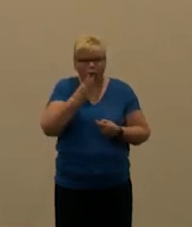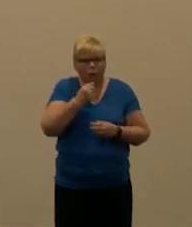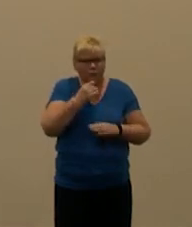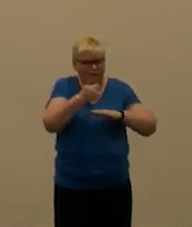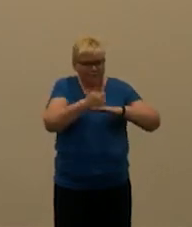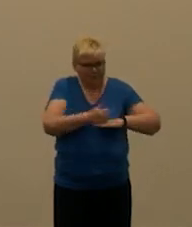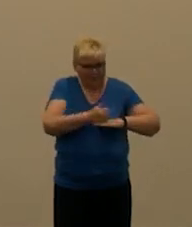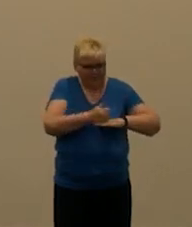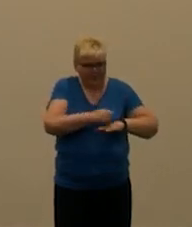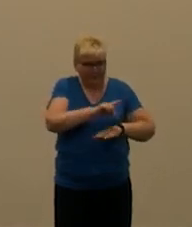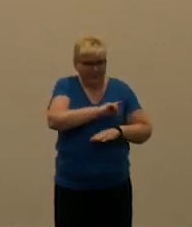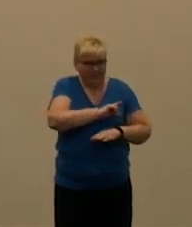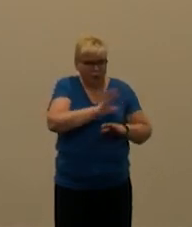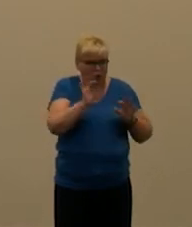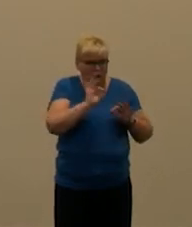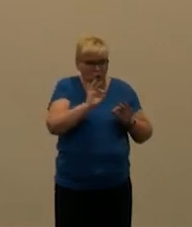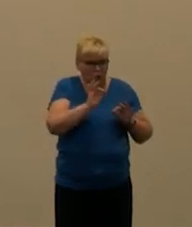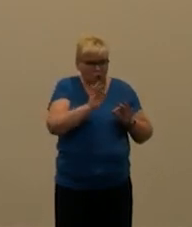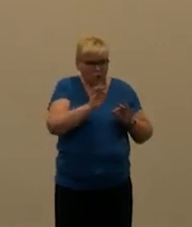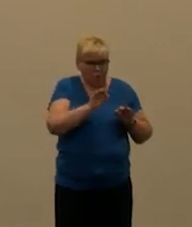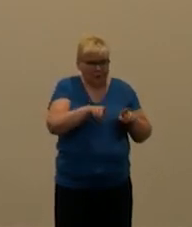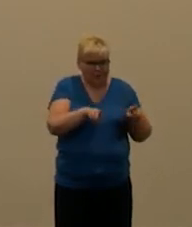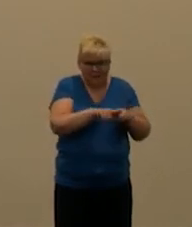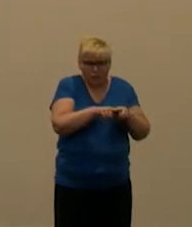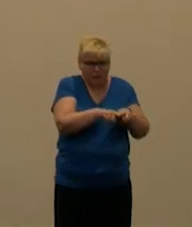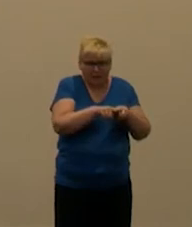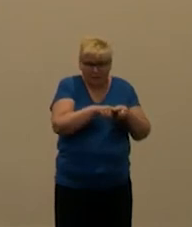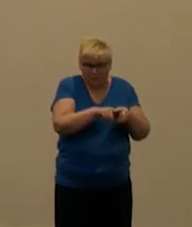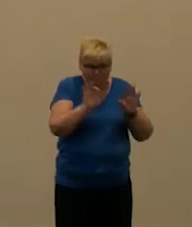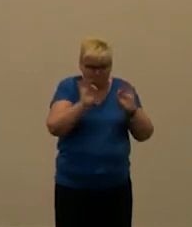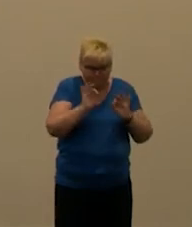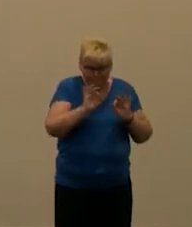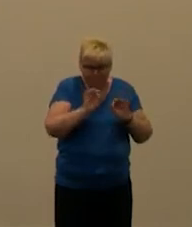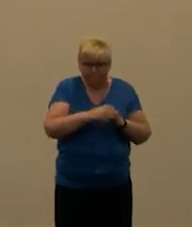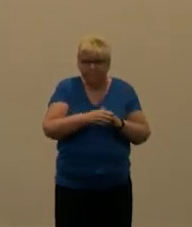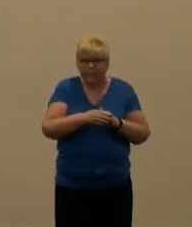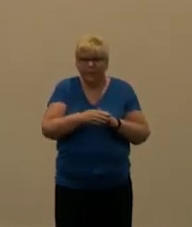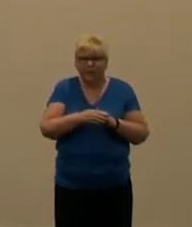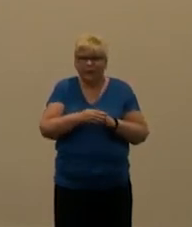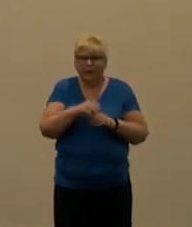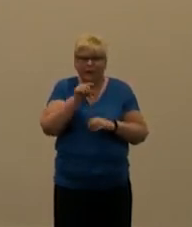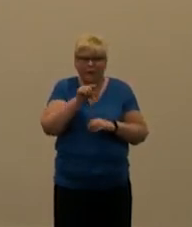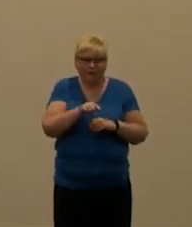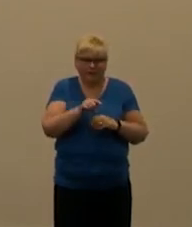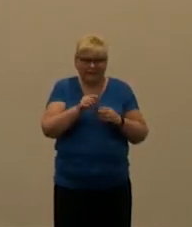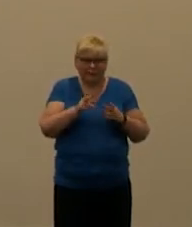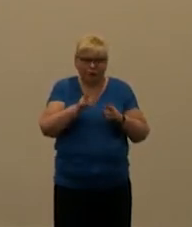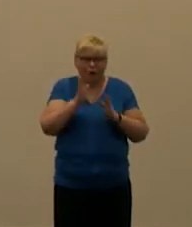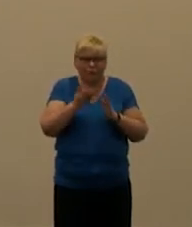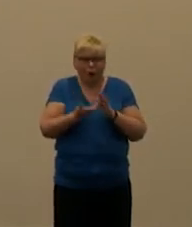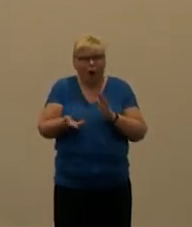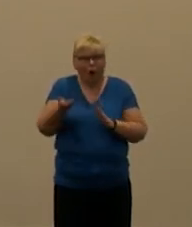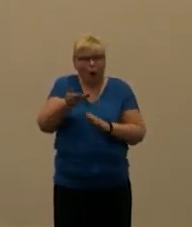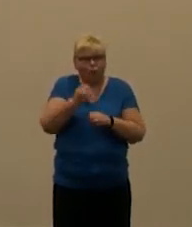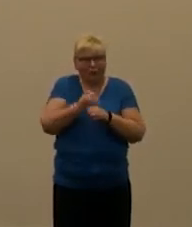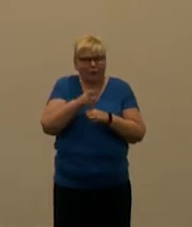because there's no hub-to-hub connection available. If you want This functionality you have to upgrade to